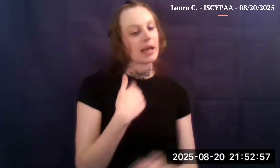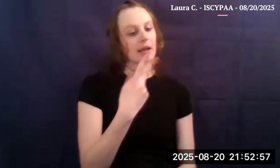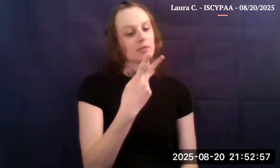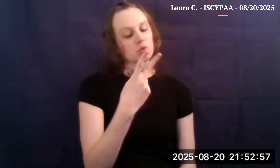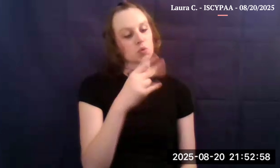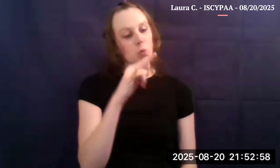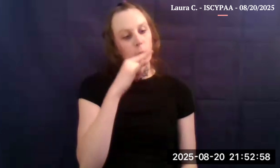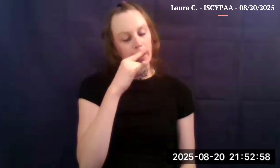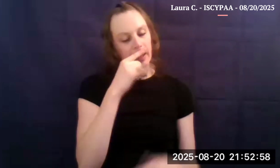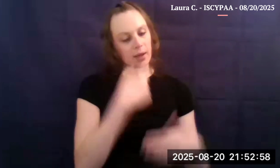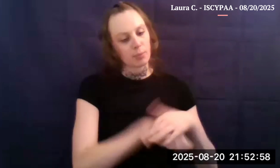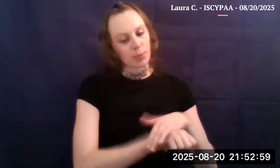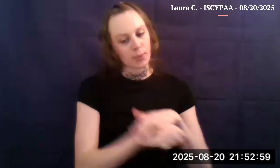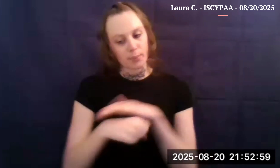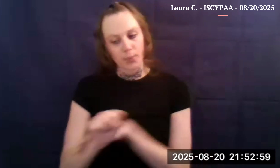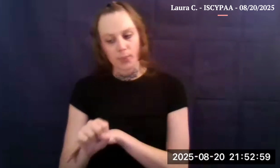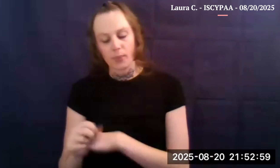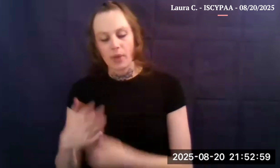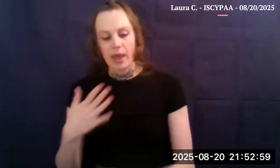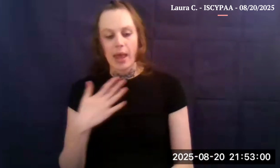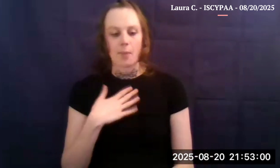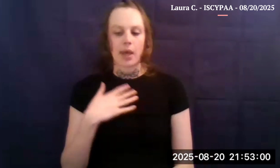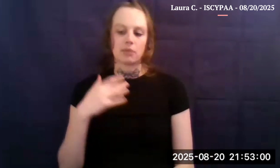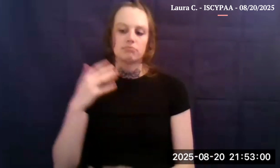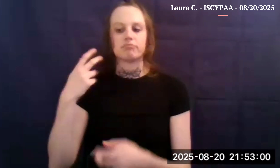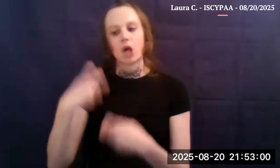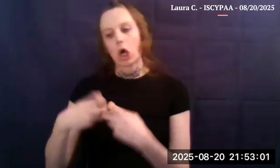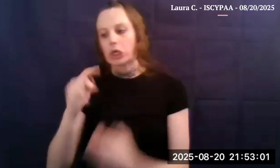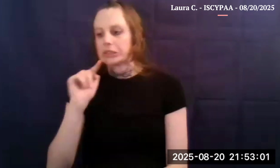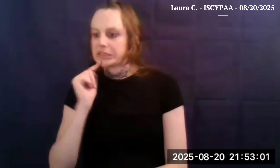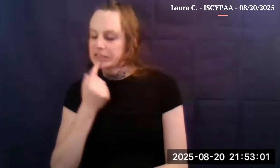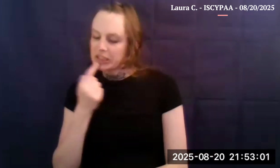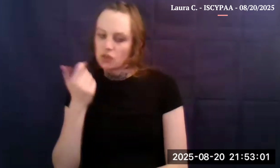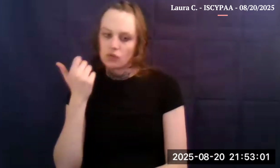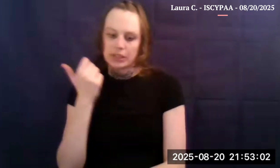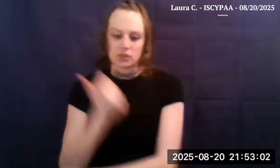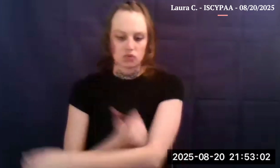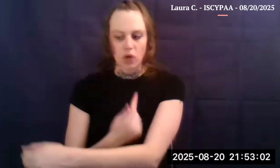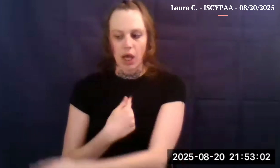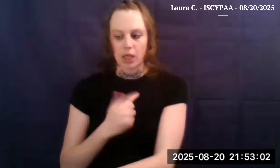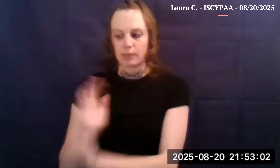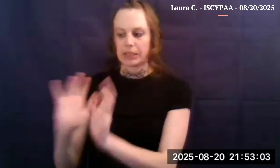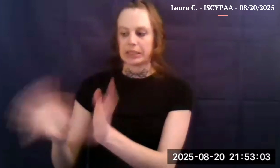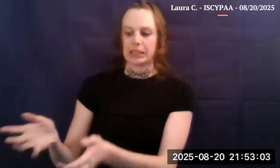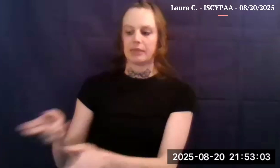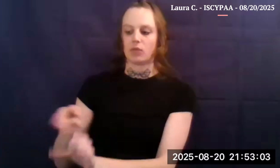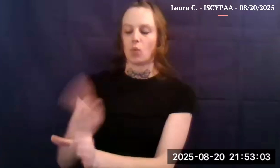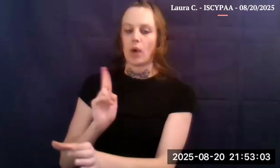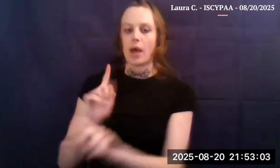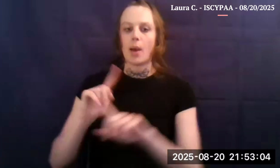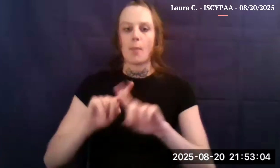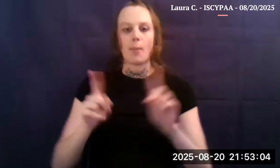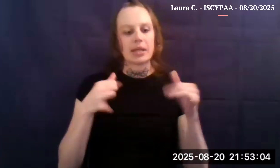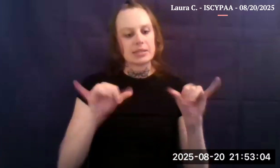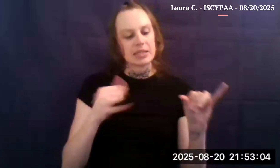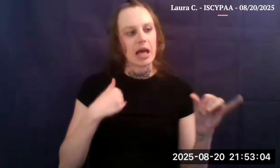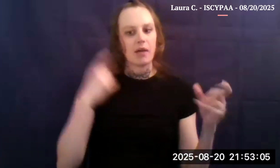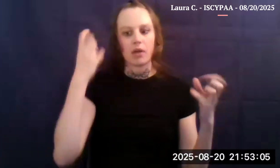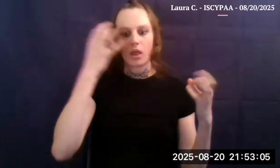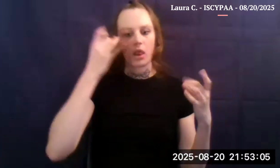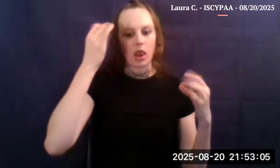myself because I put that hard stuff down, but I still needed that escape from reality. I still needed to quiet that noise in my